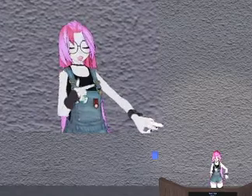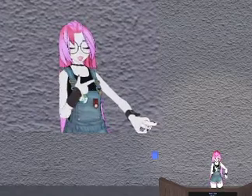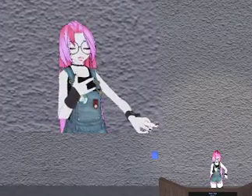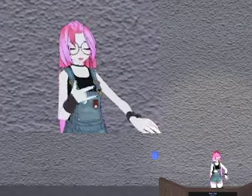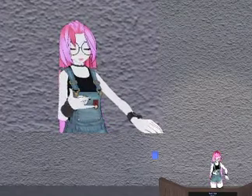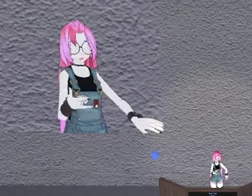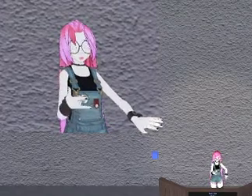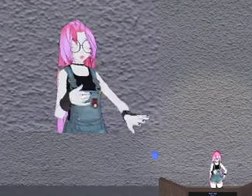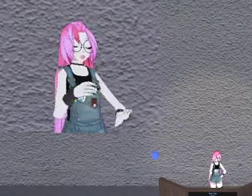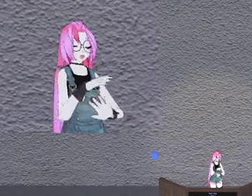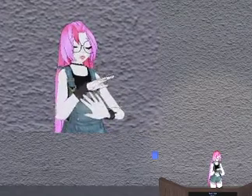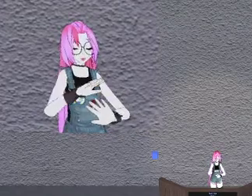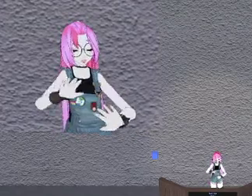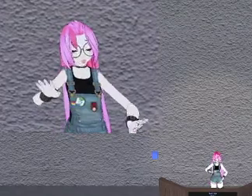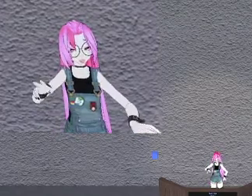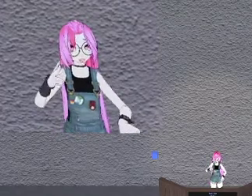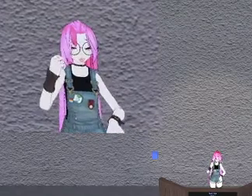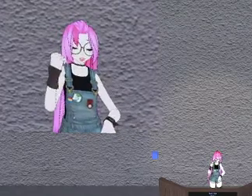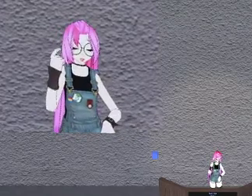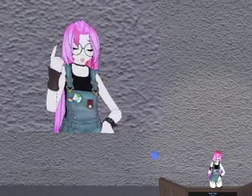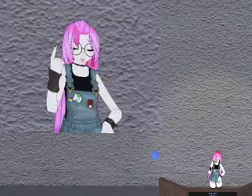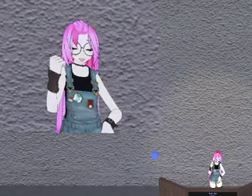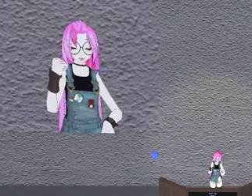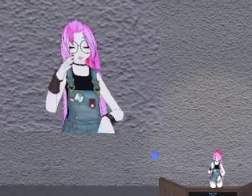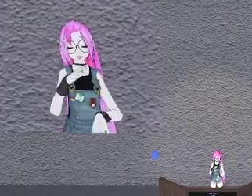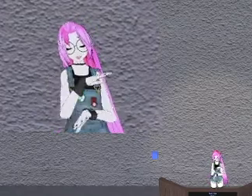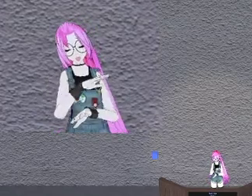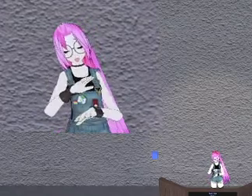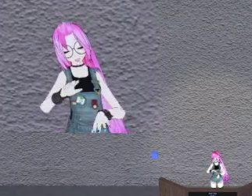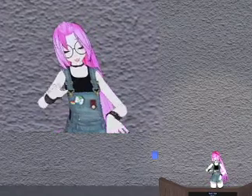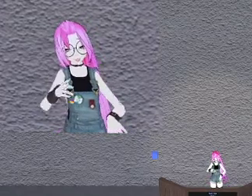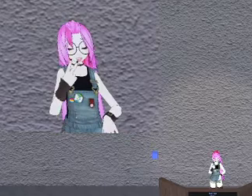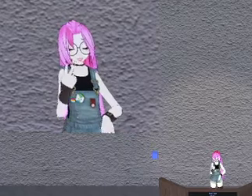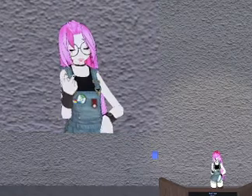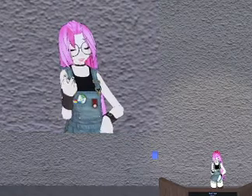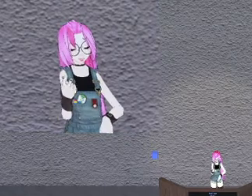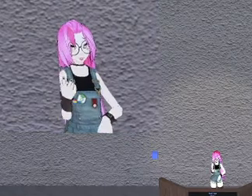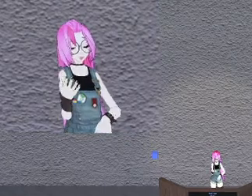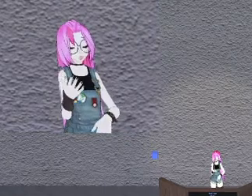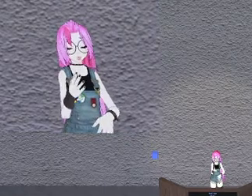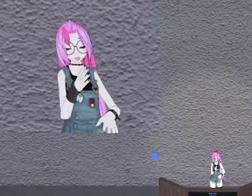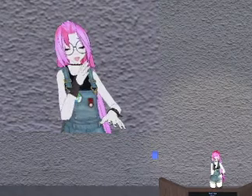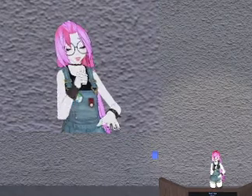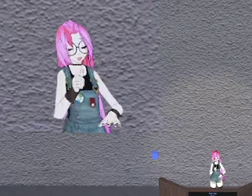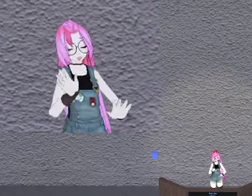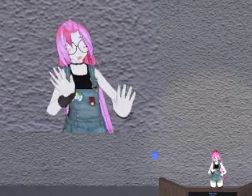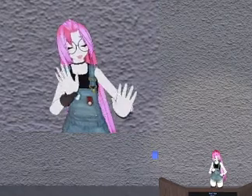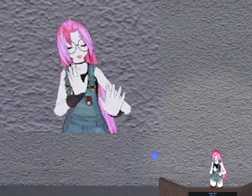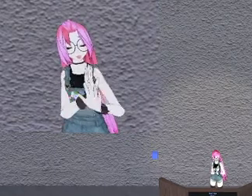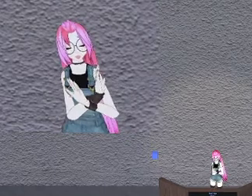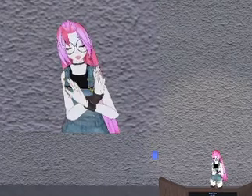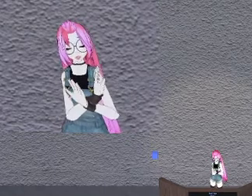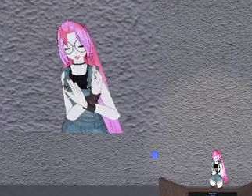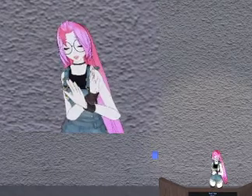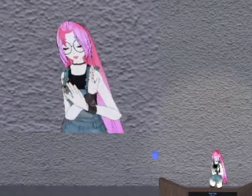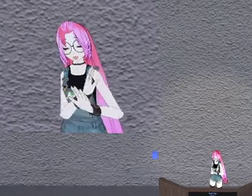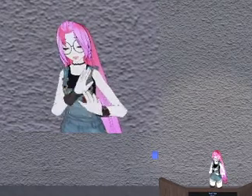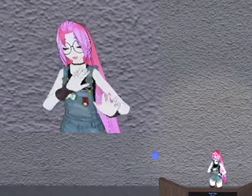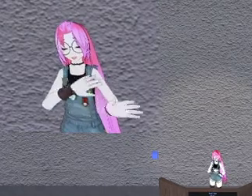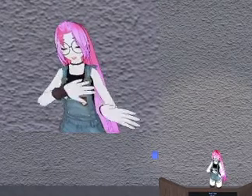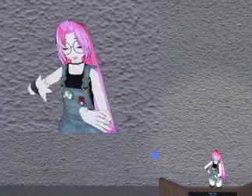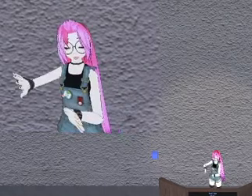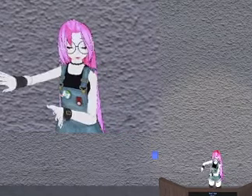don't like, or I don't understand, or I don't see. So that's not what you're gonna do. We're not gonna